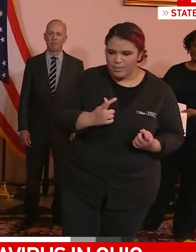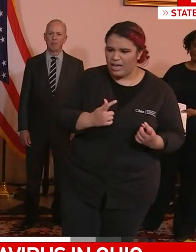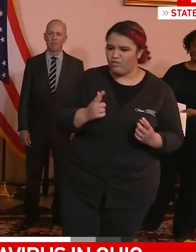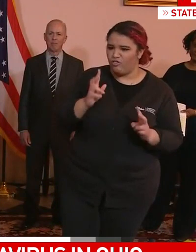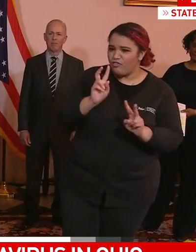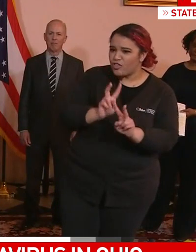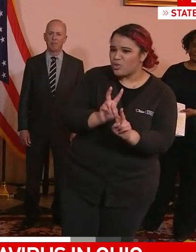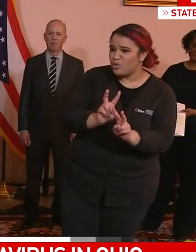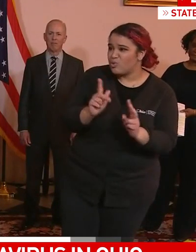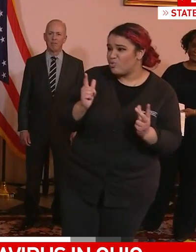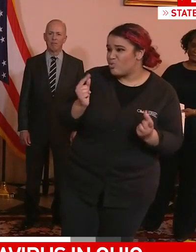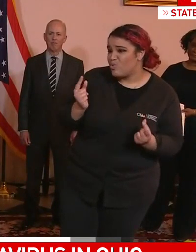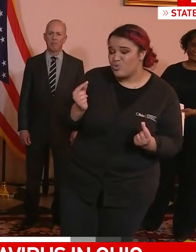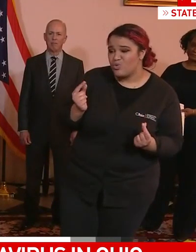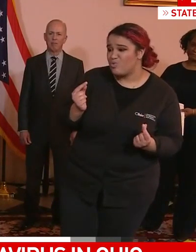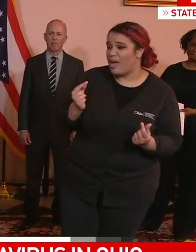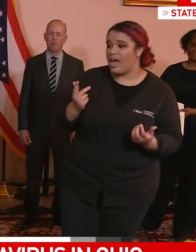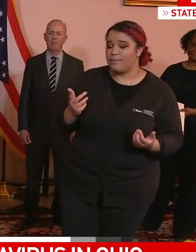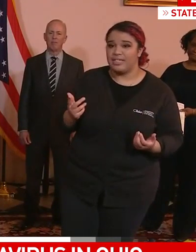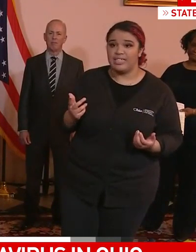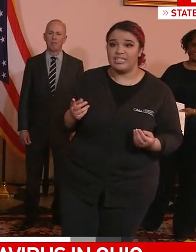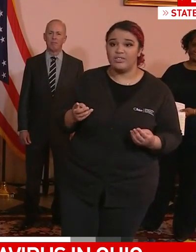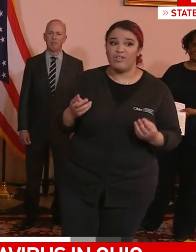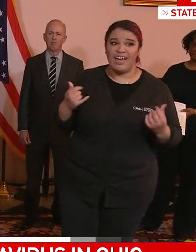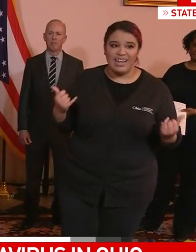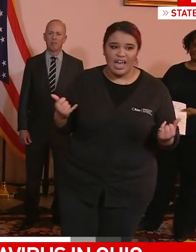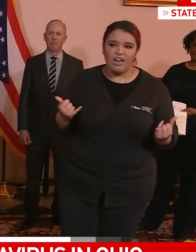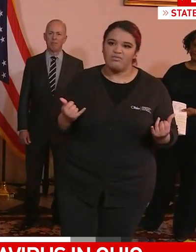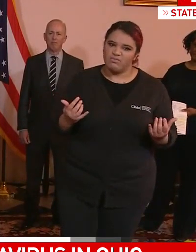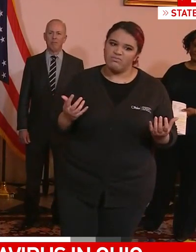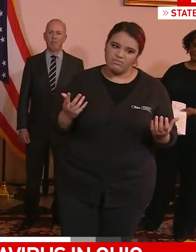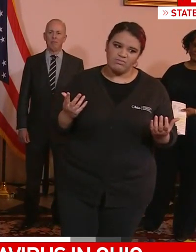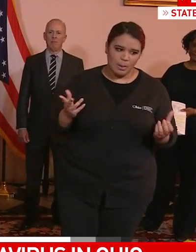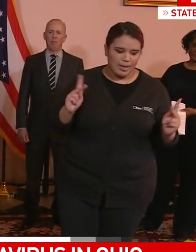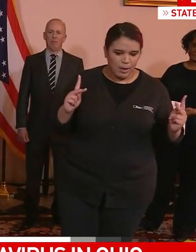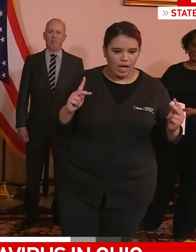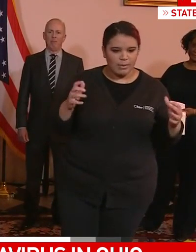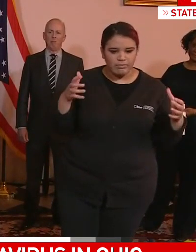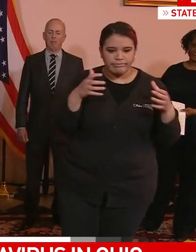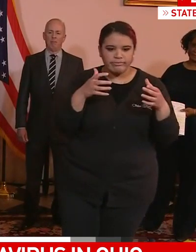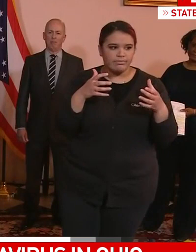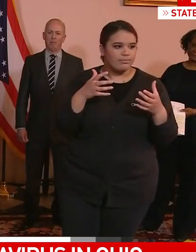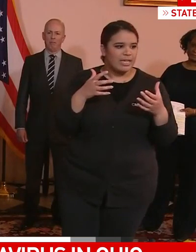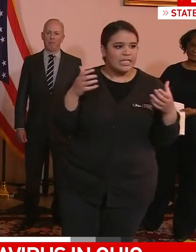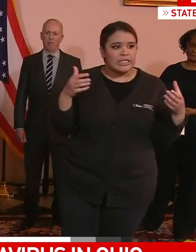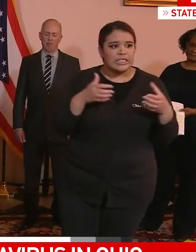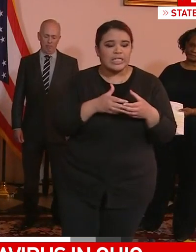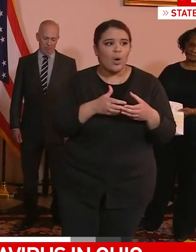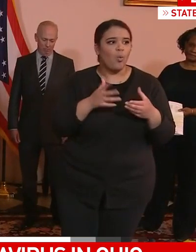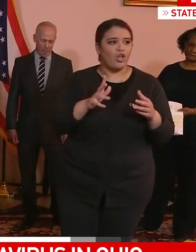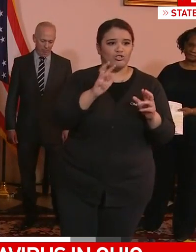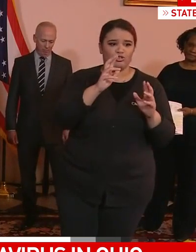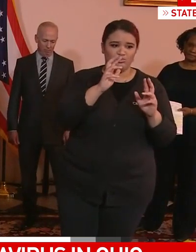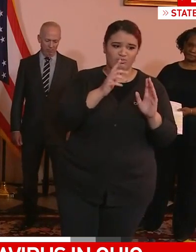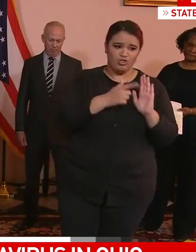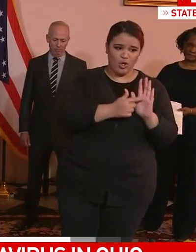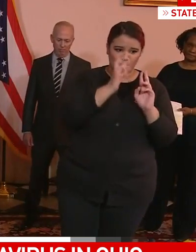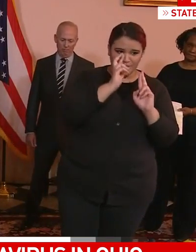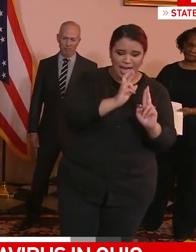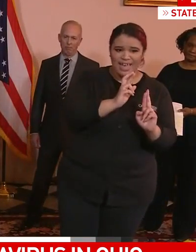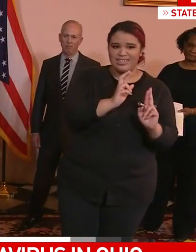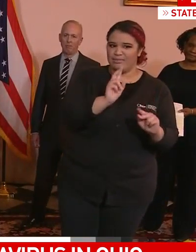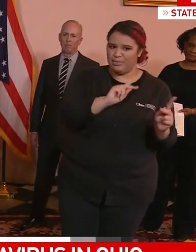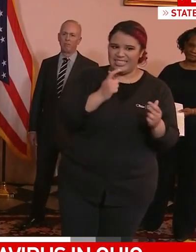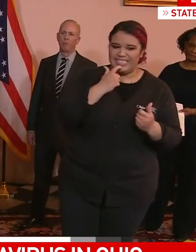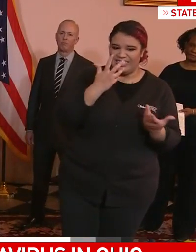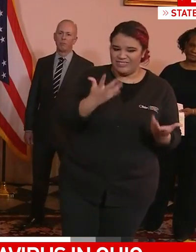I think people are congregating in larger numbers and wanting to pay their respects, but they are reaching out and wondering if